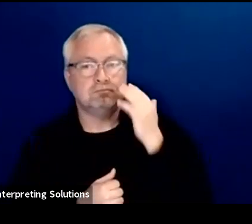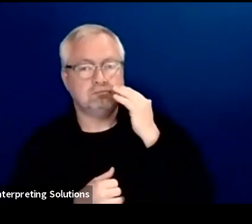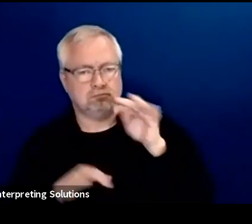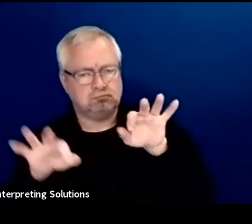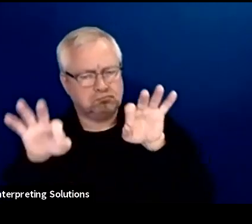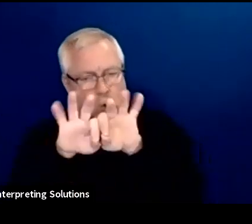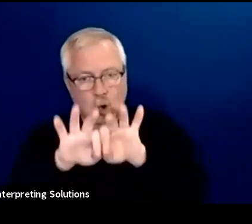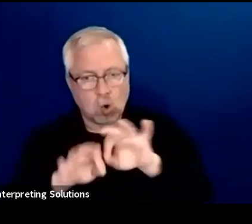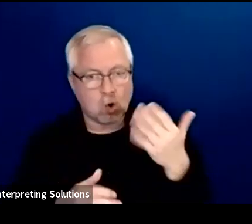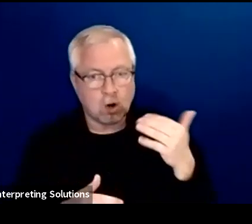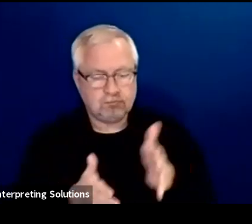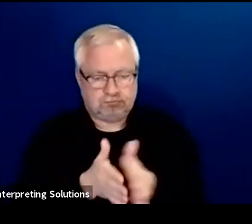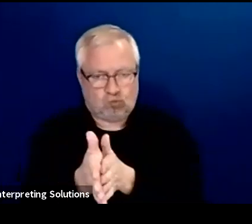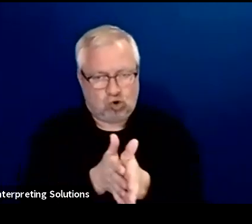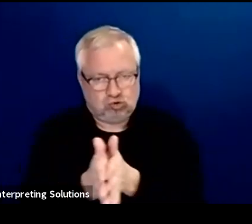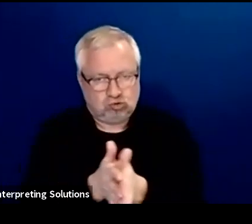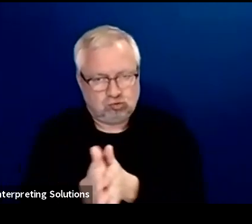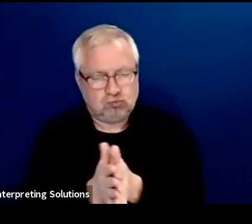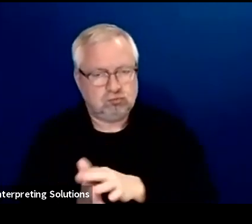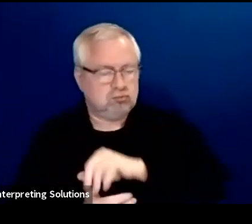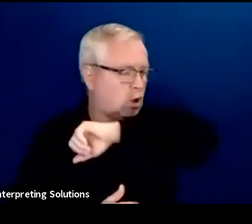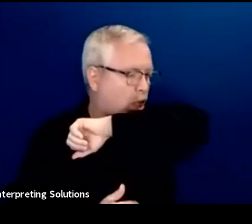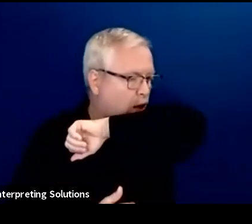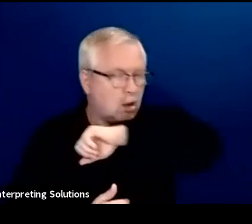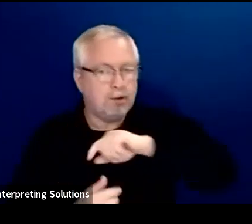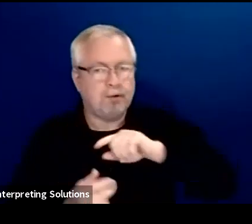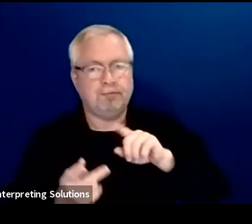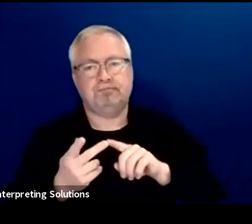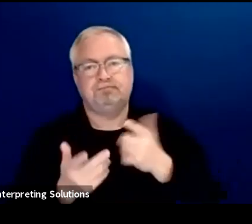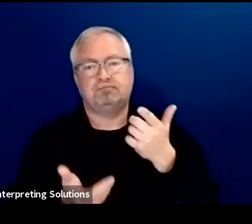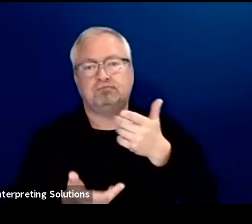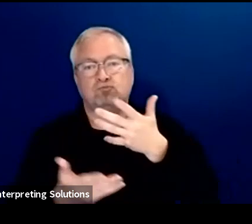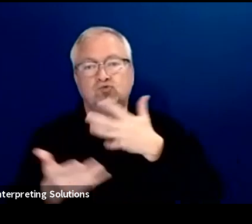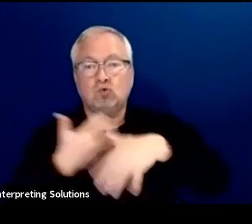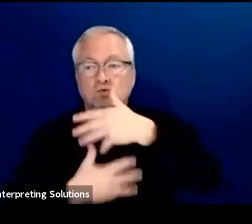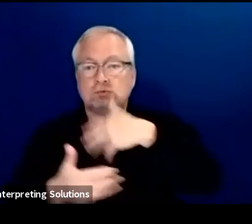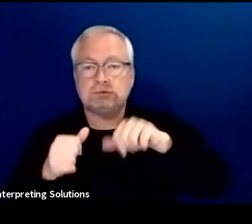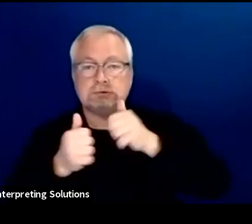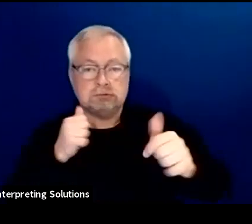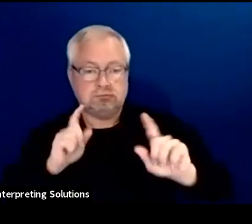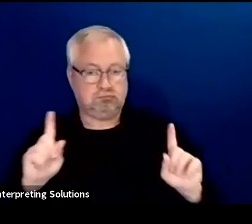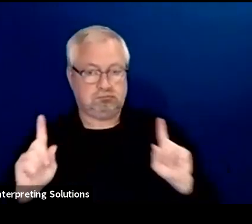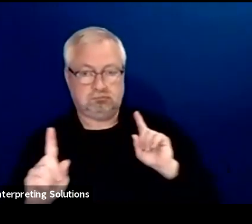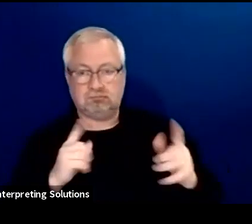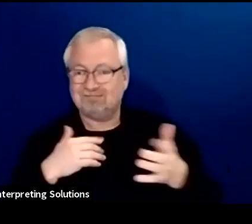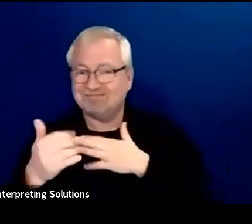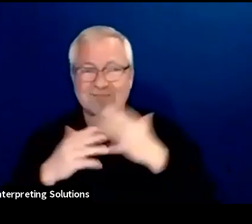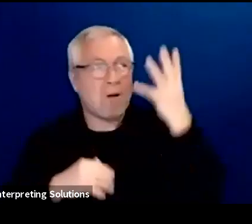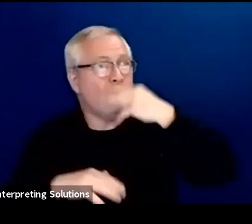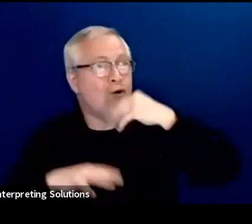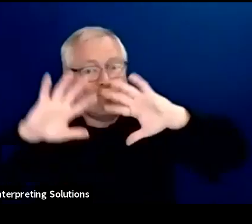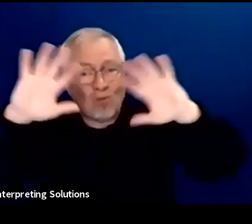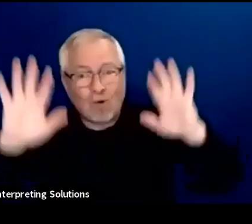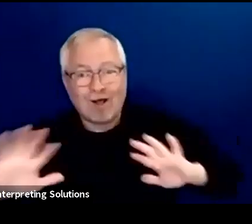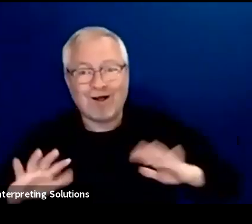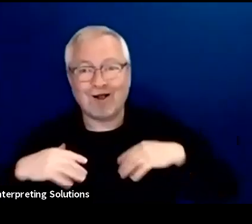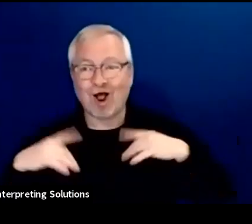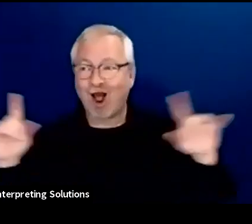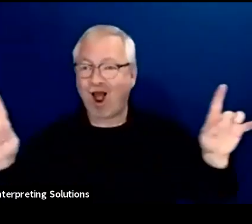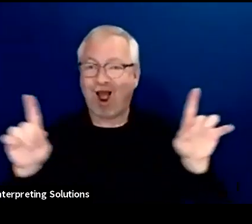and social distancing, even when the weather starts to get beautiful. It's going to be important to still be careful